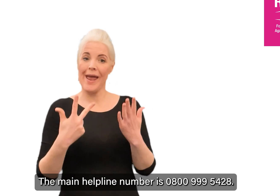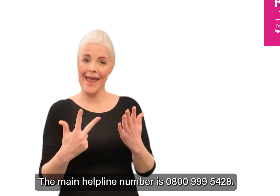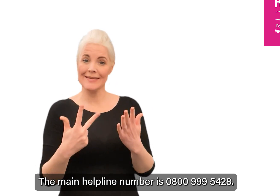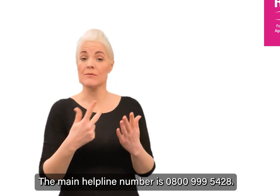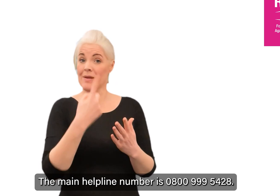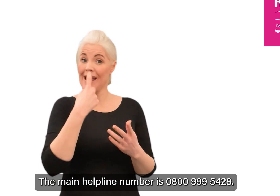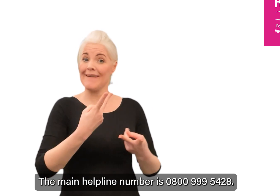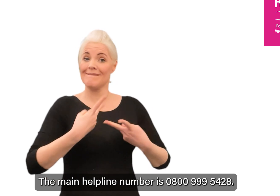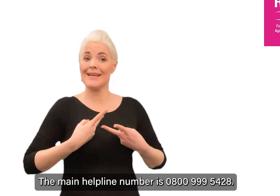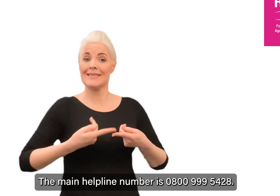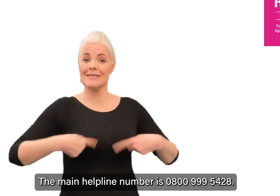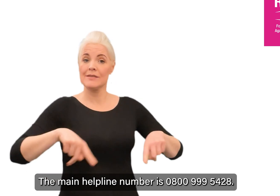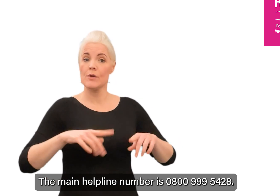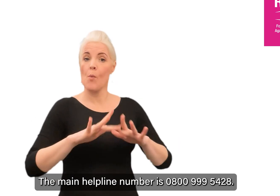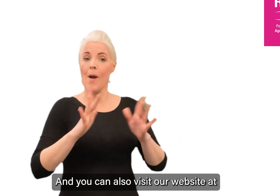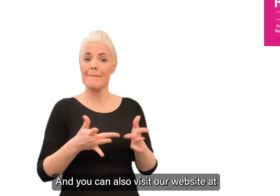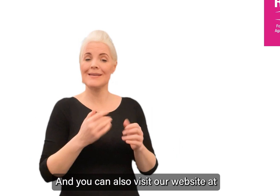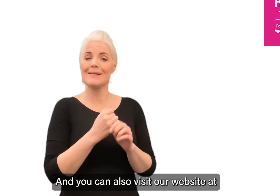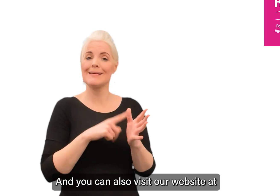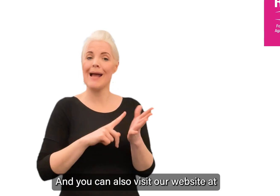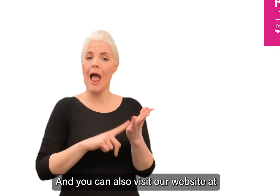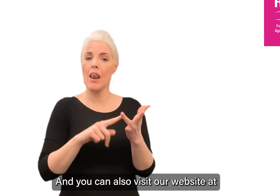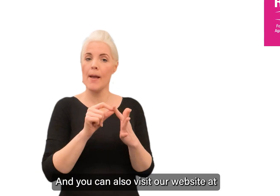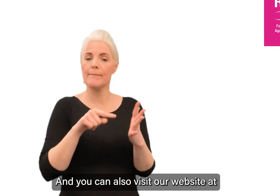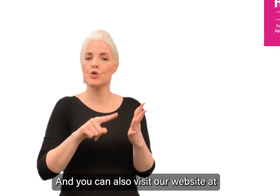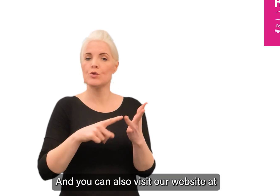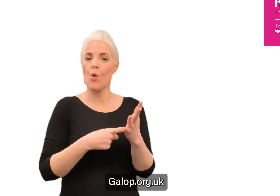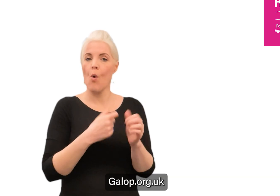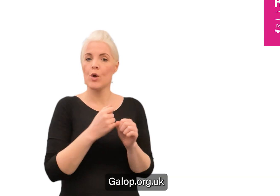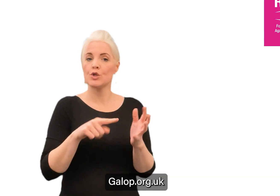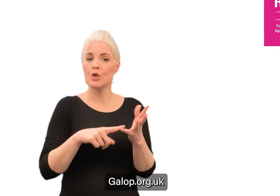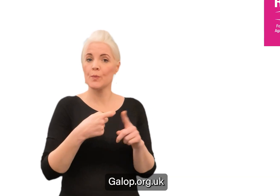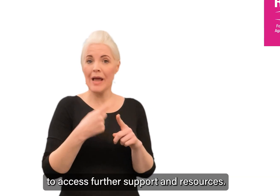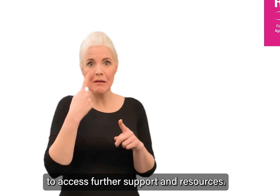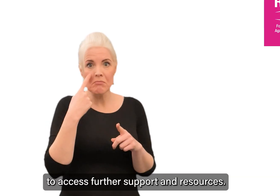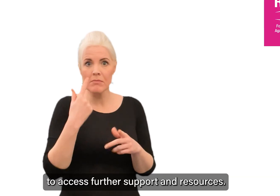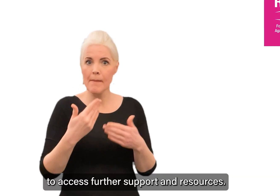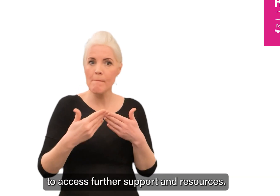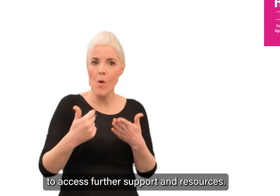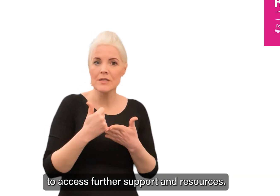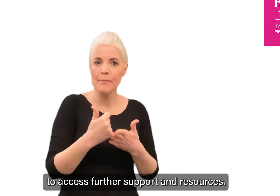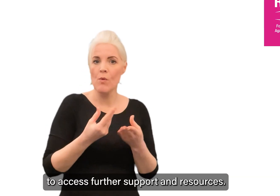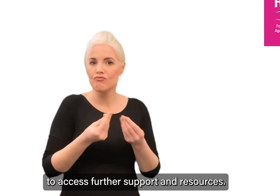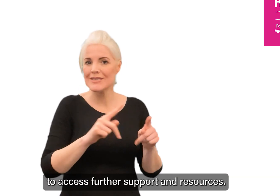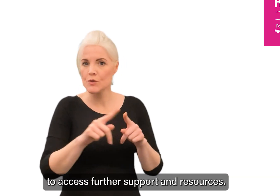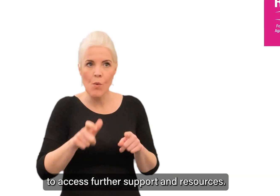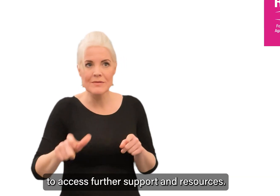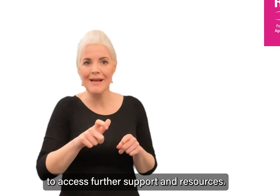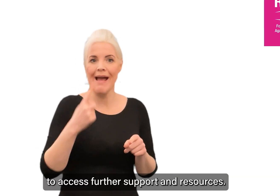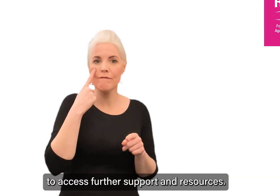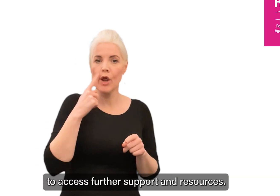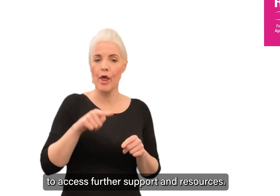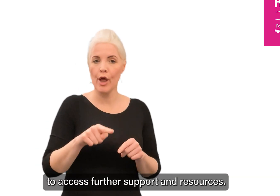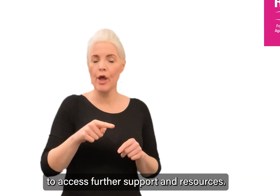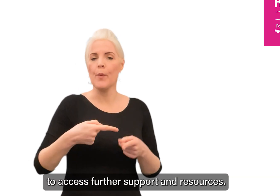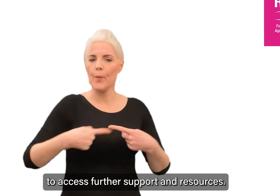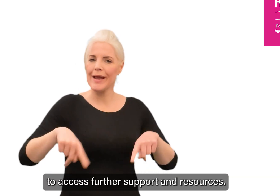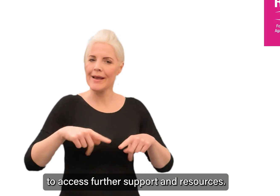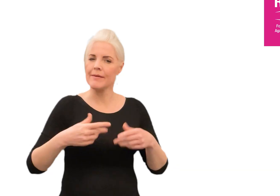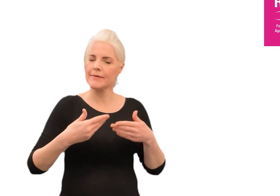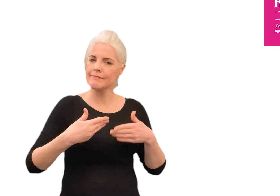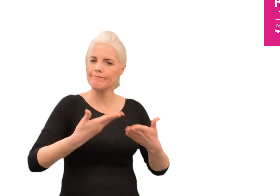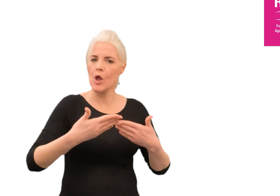999 5428, and you can also visit our website at gallup.org.uk to access further support and